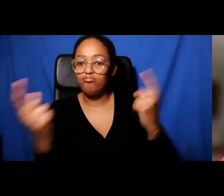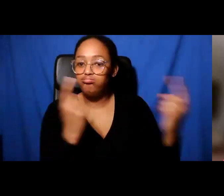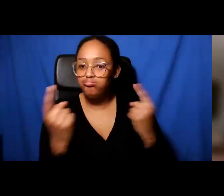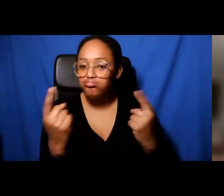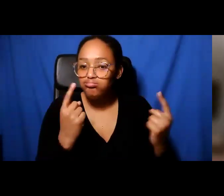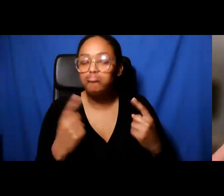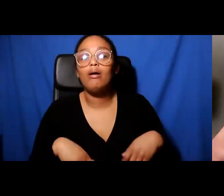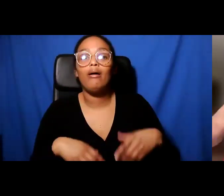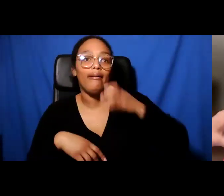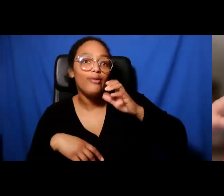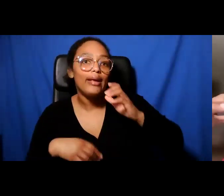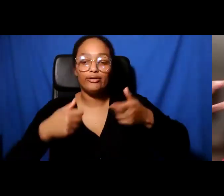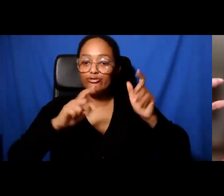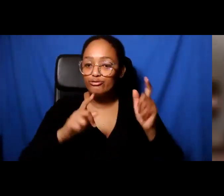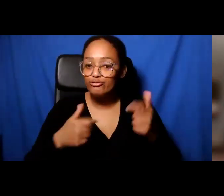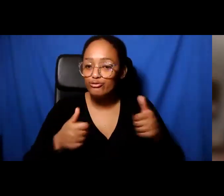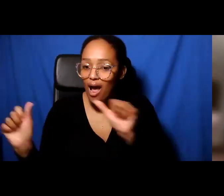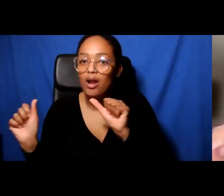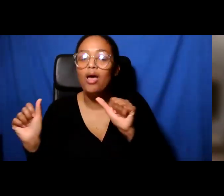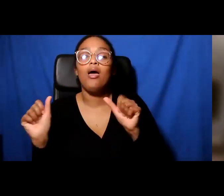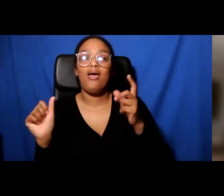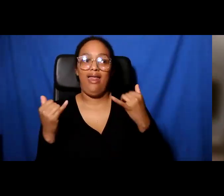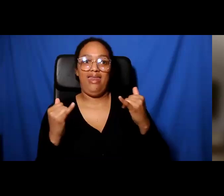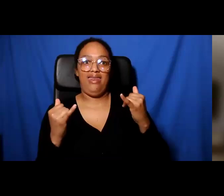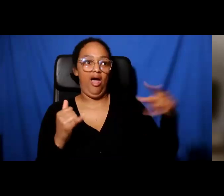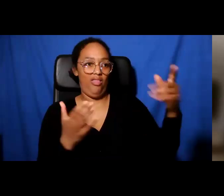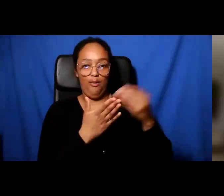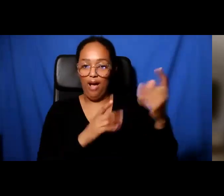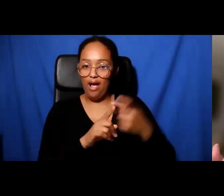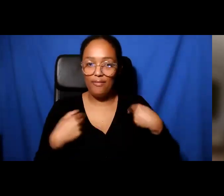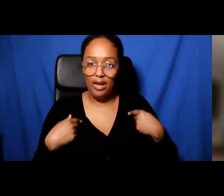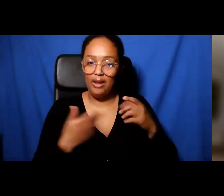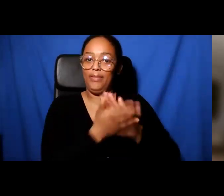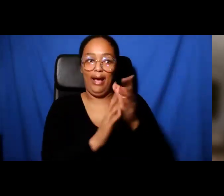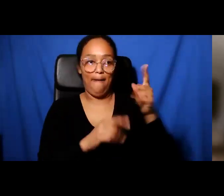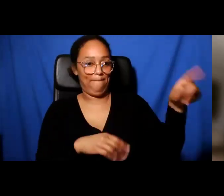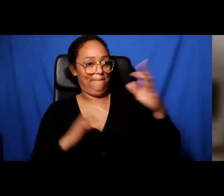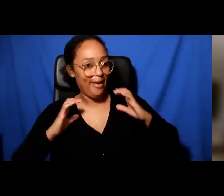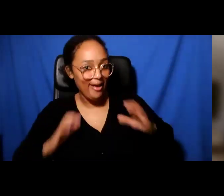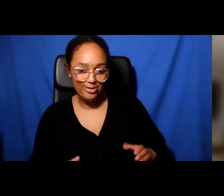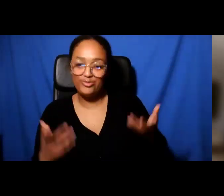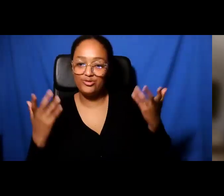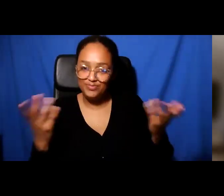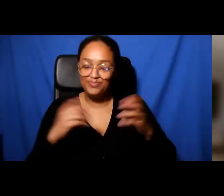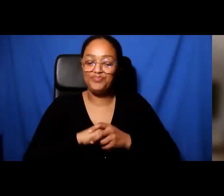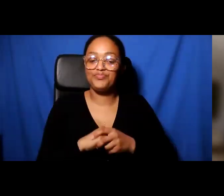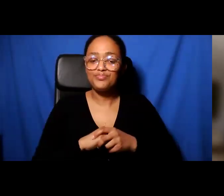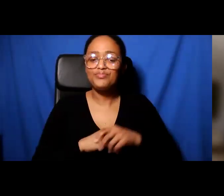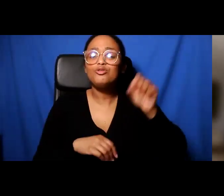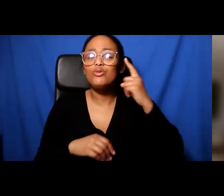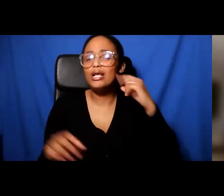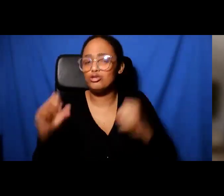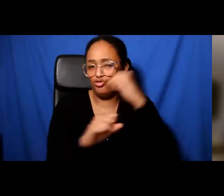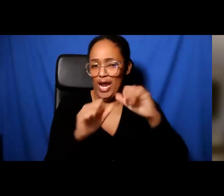cases from me. But this is how belief can kind of compound. Once you get one, there's a strategy, and I know I'm not going into details of what that